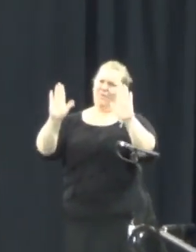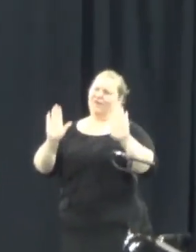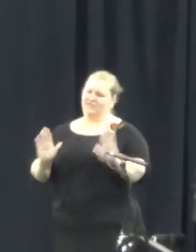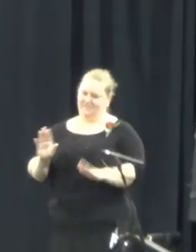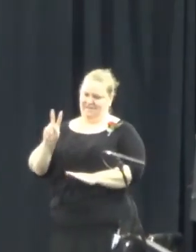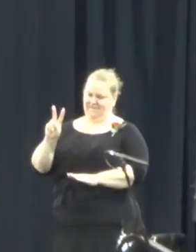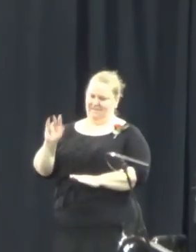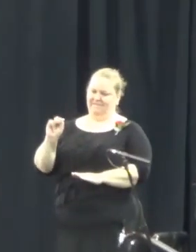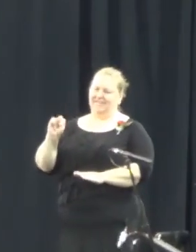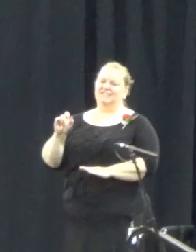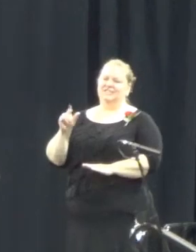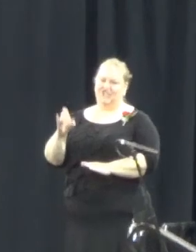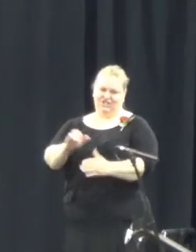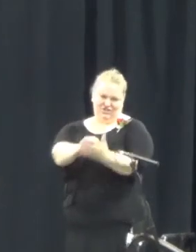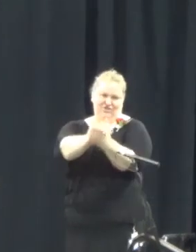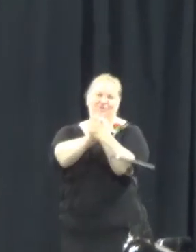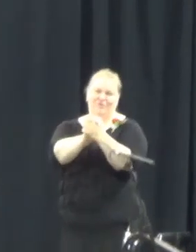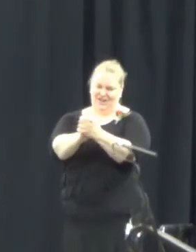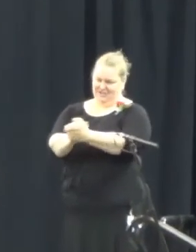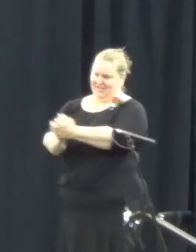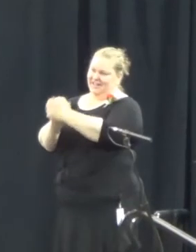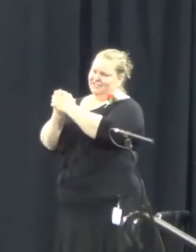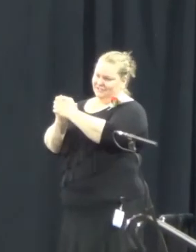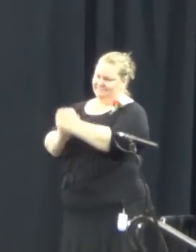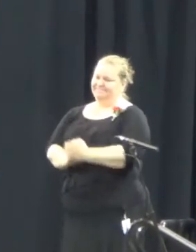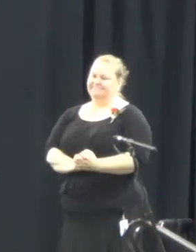vintage. Congratulations on that.